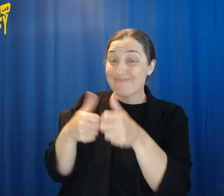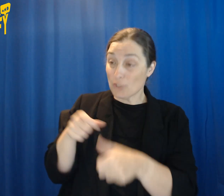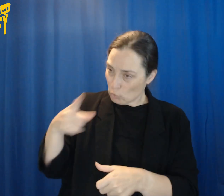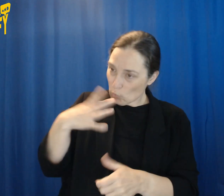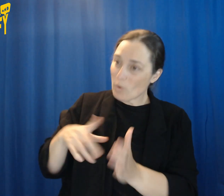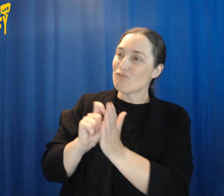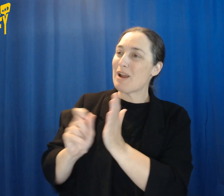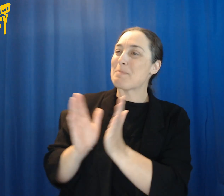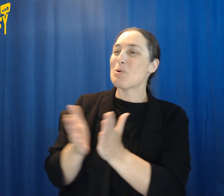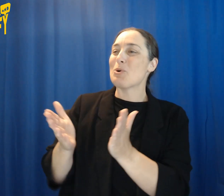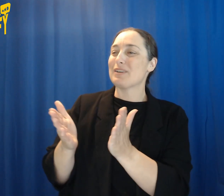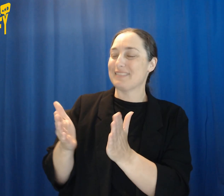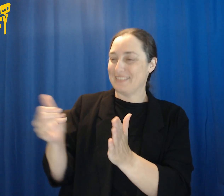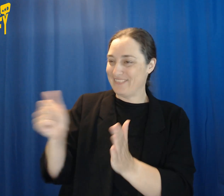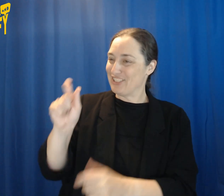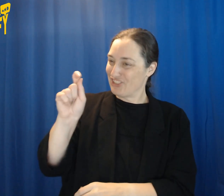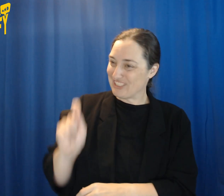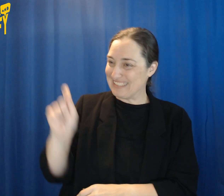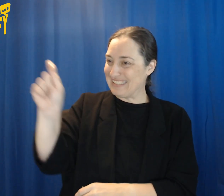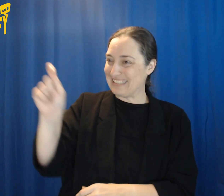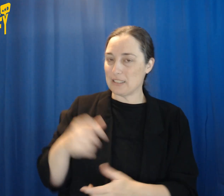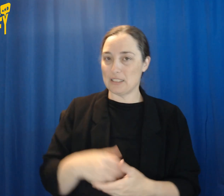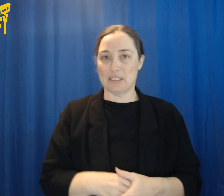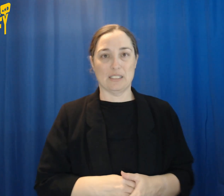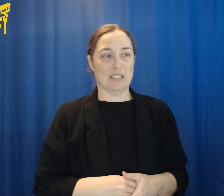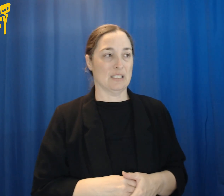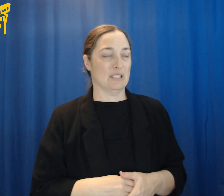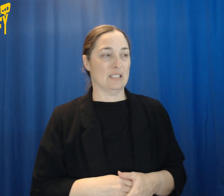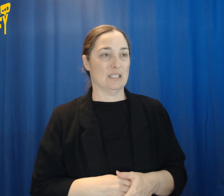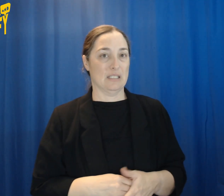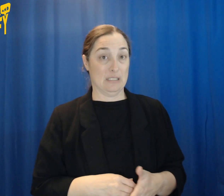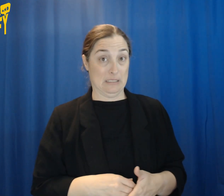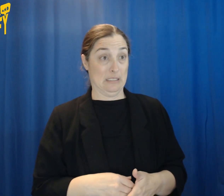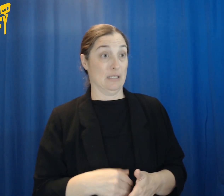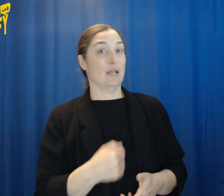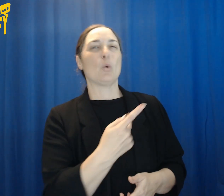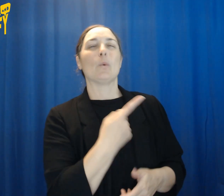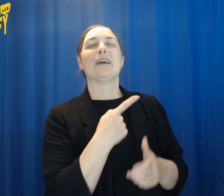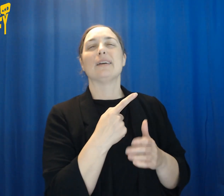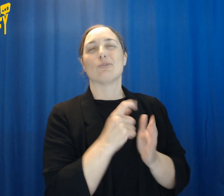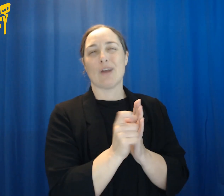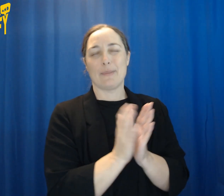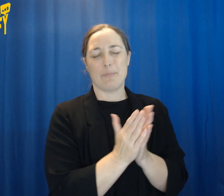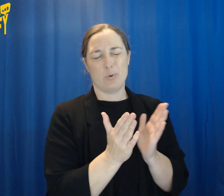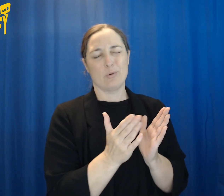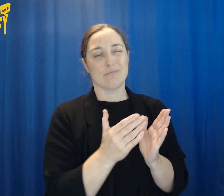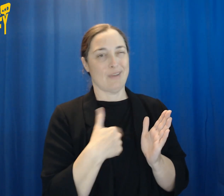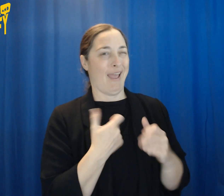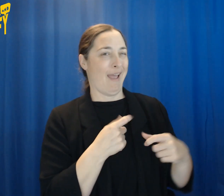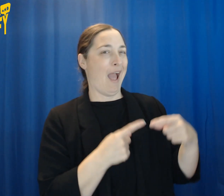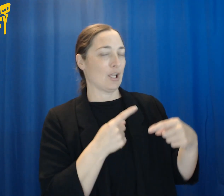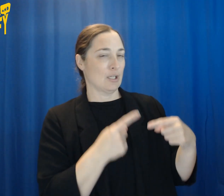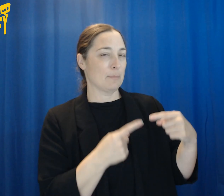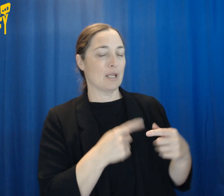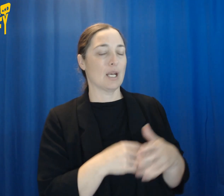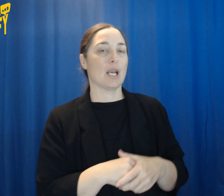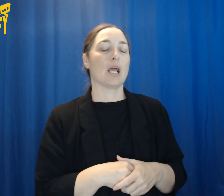book. When I was working on the book, we had a little bit of an argument. Obviously, she'd spoken to relatives because she's